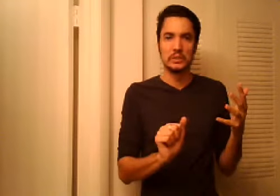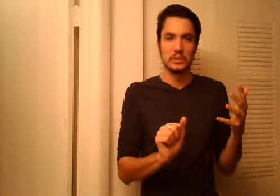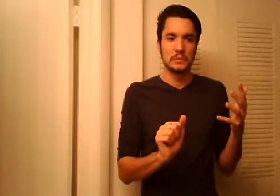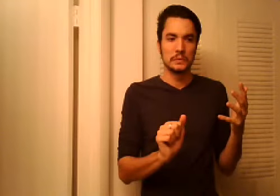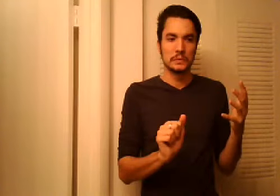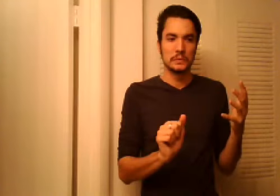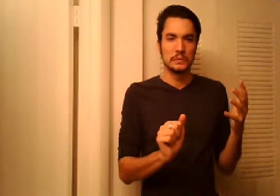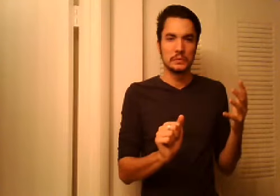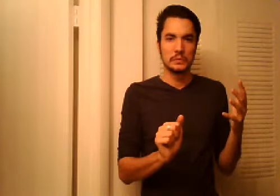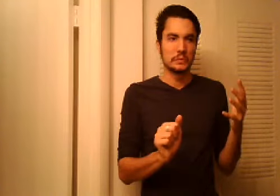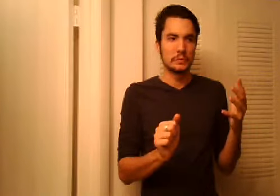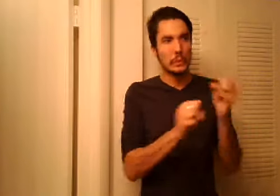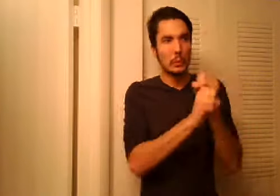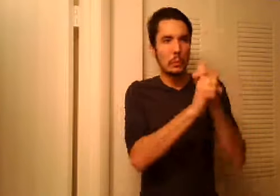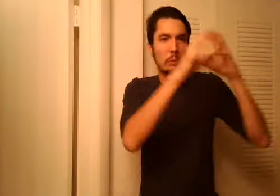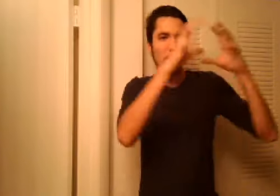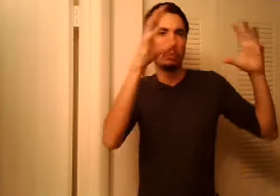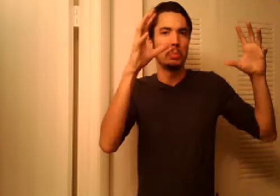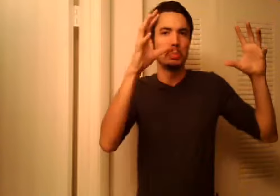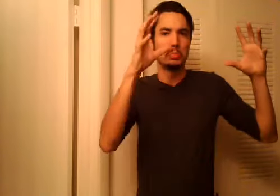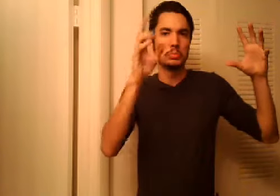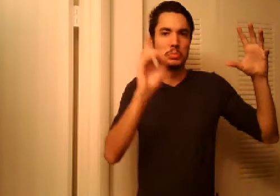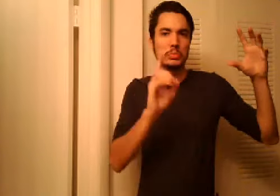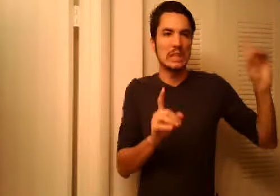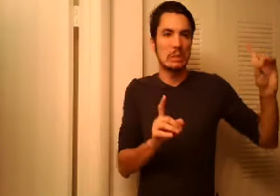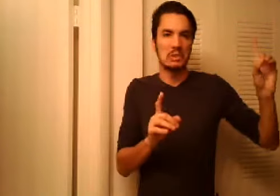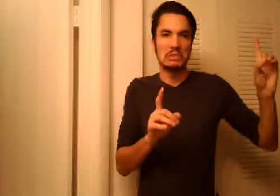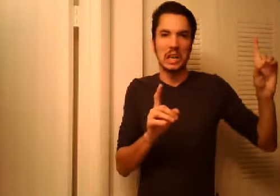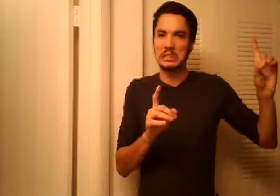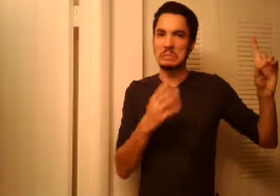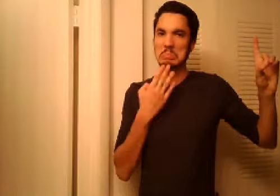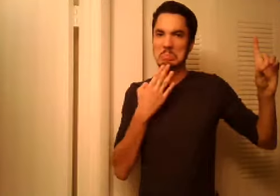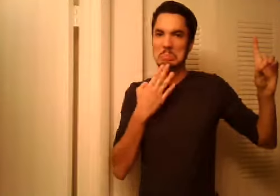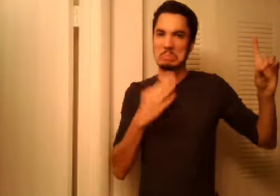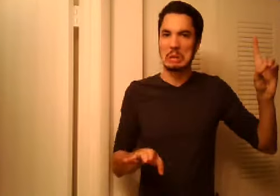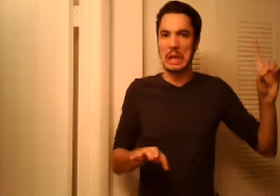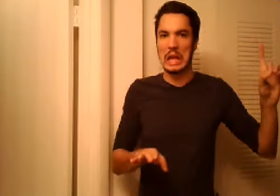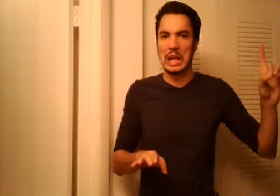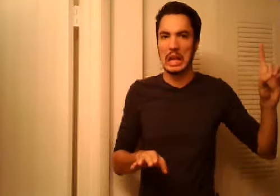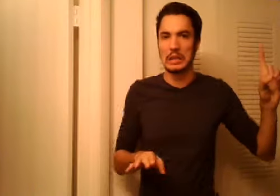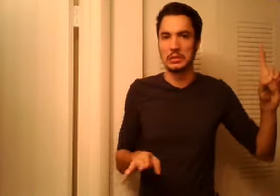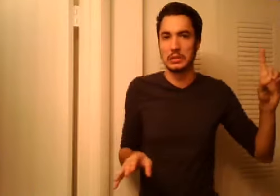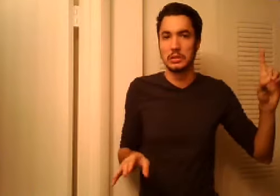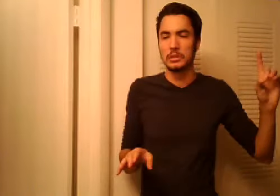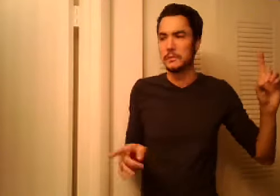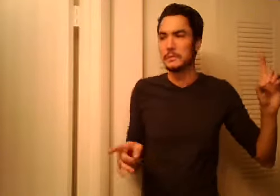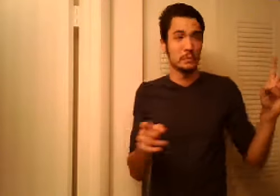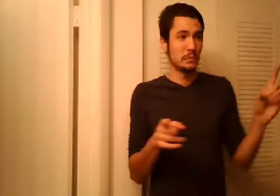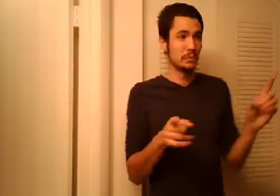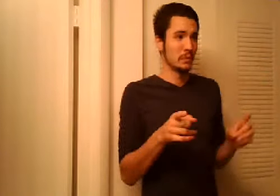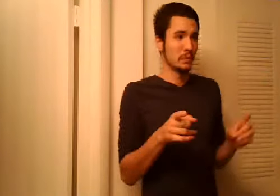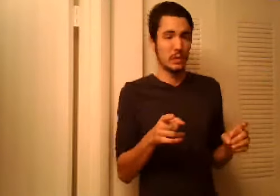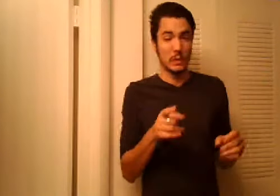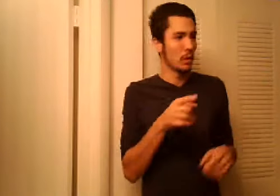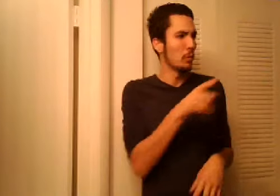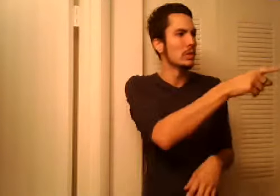touch with the value system, right, of a very conservative. Say what? Yes, right. Right. What we used